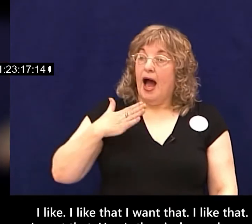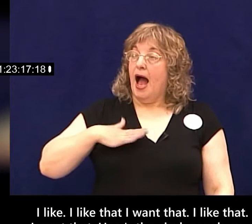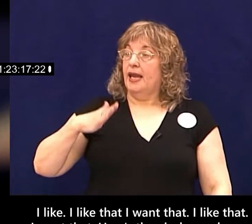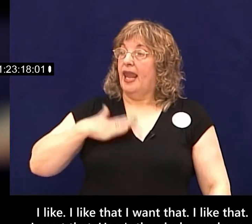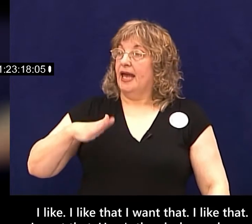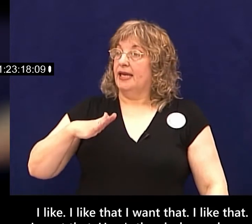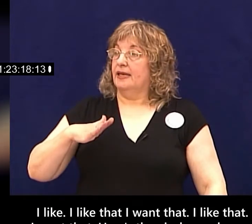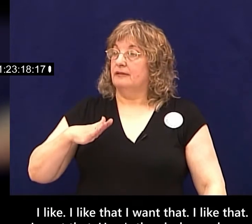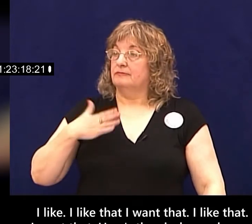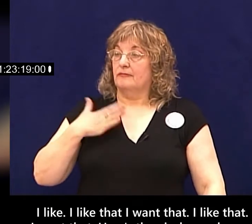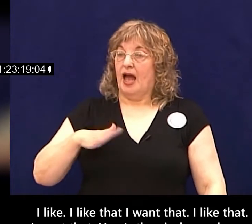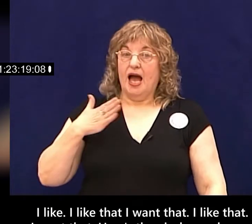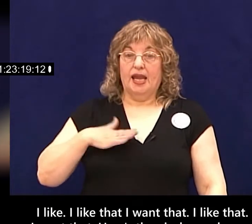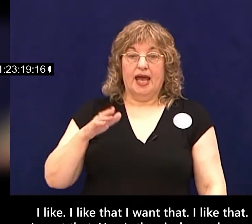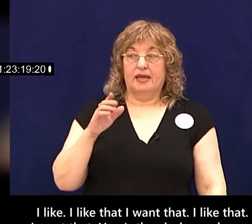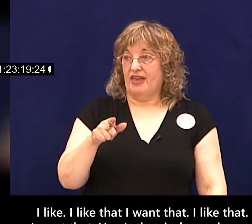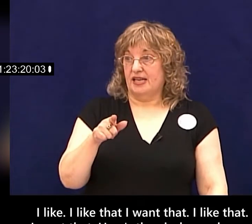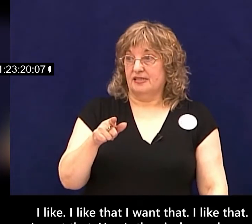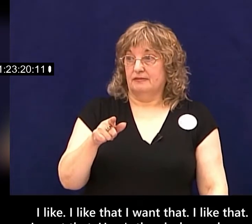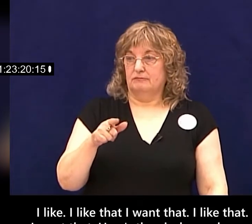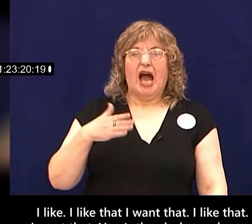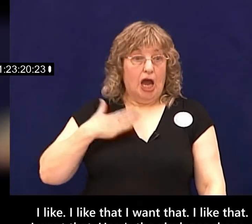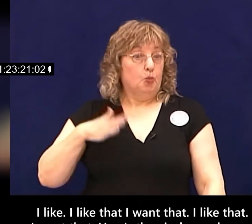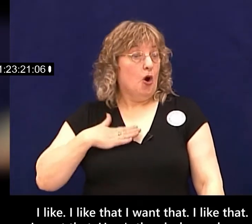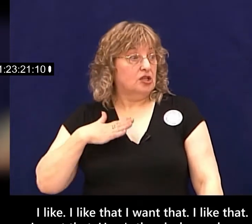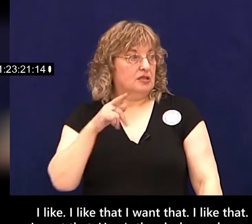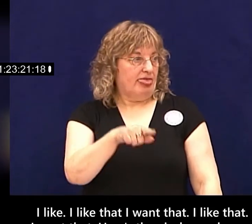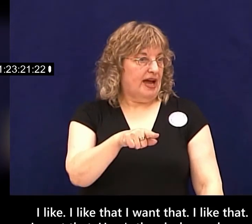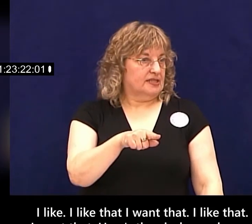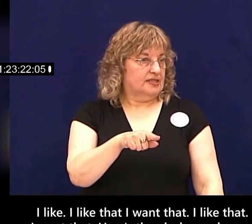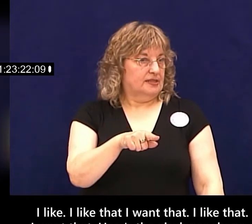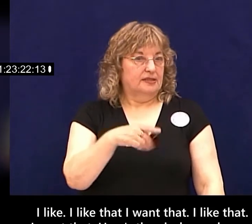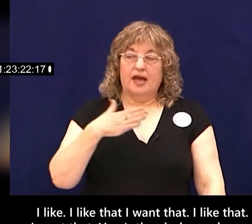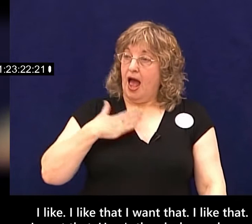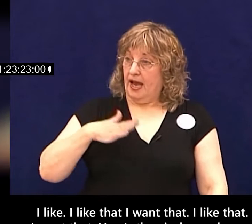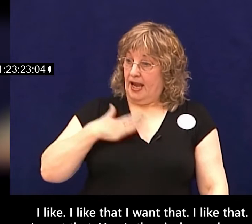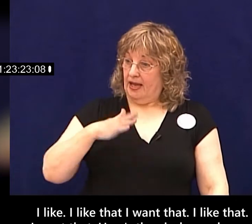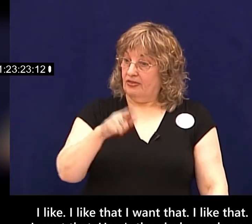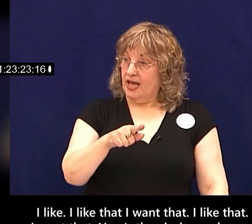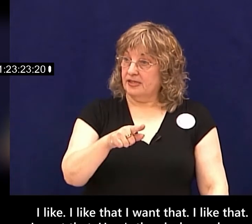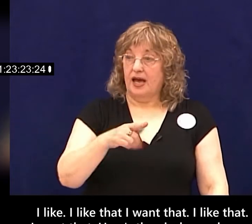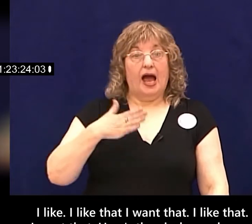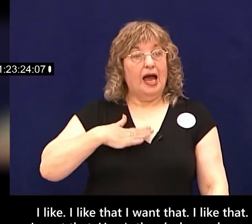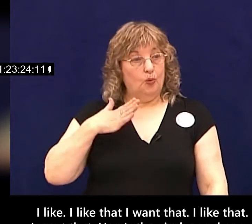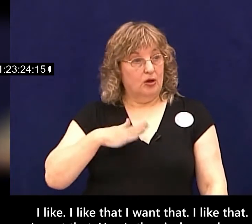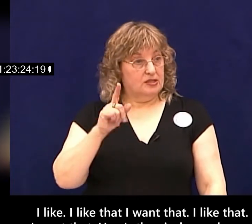I like that. I want that. I like that. I want